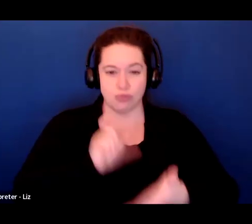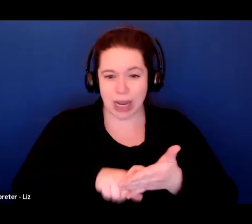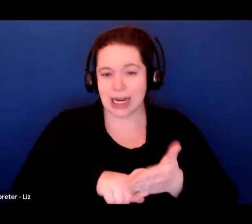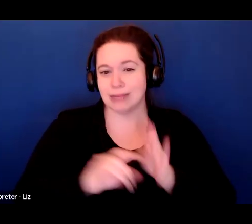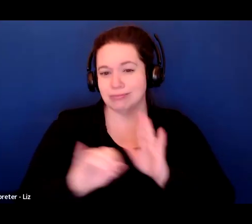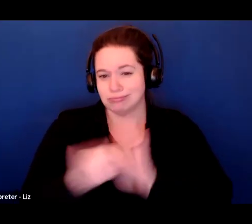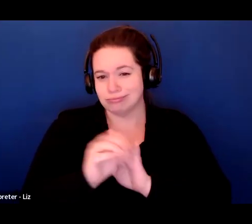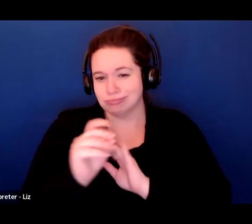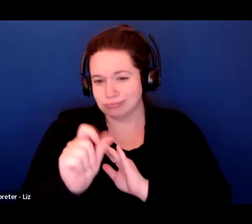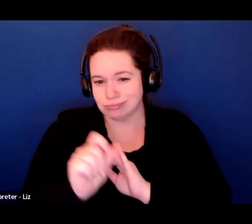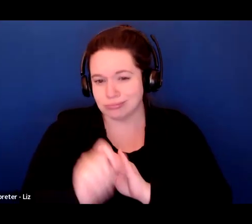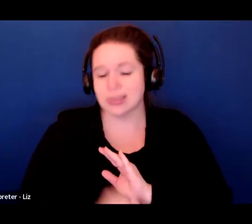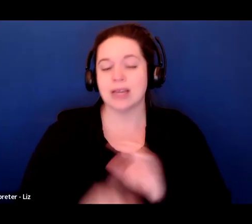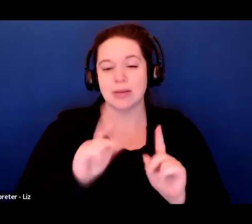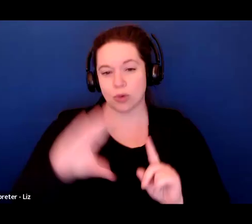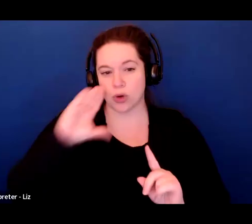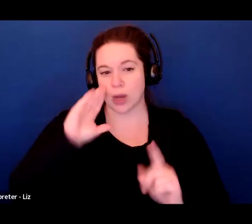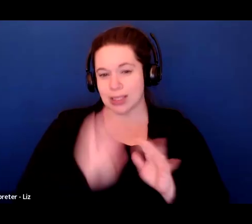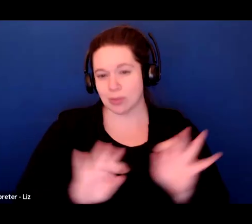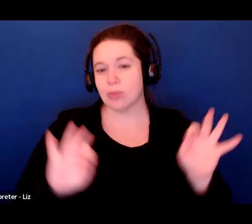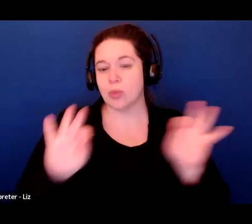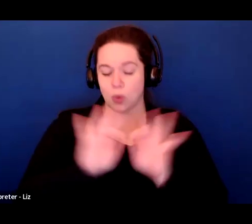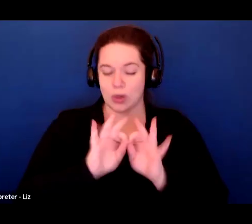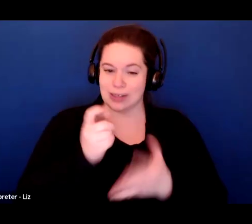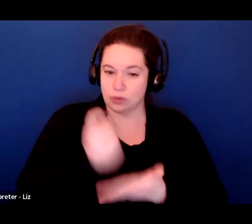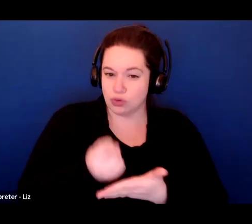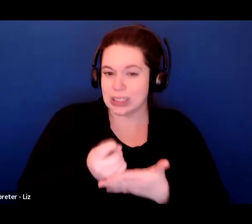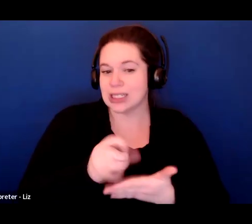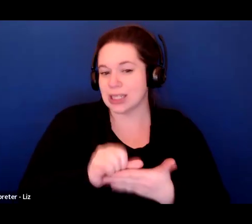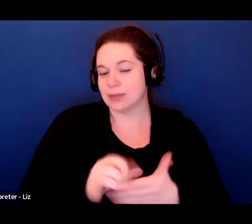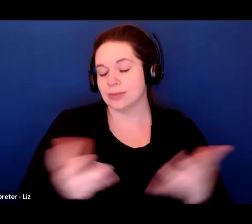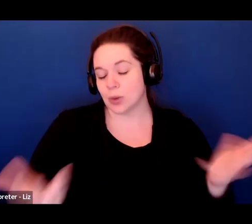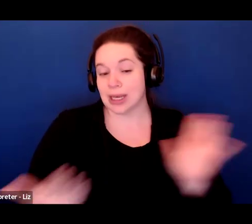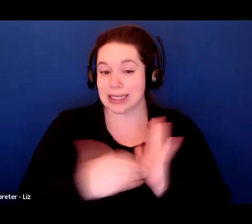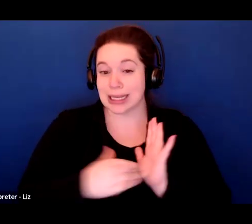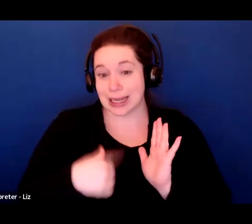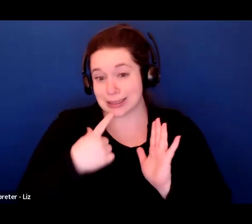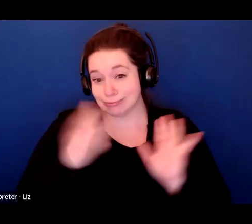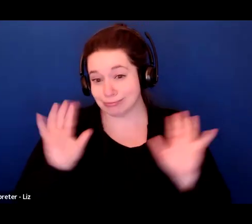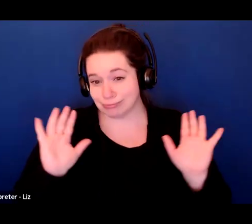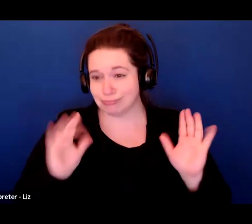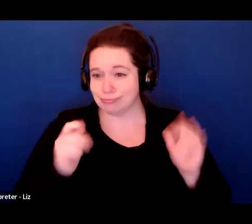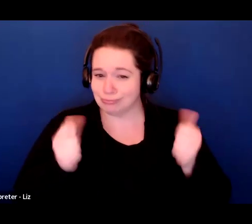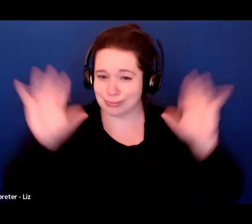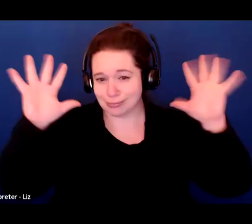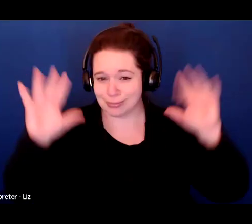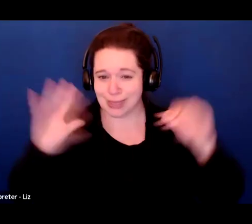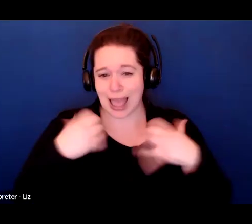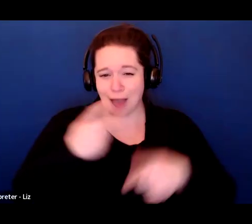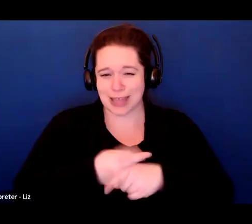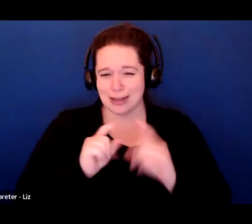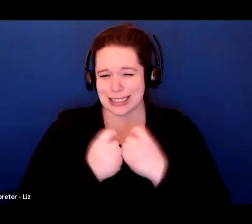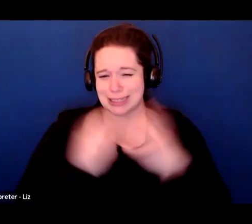it. And people know the importance of treating that. So again, I say, good for healthcare. Yay, healthcare